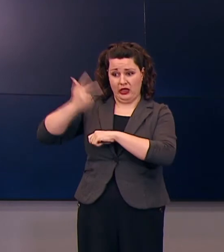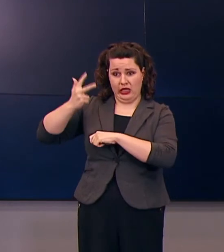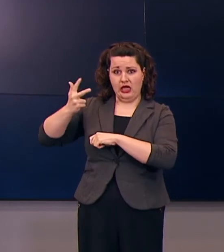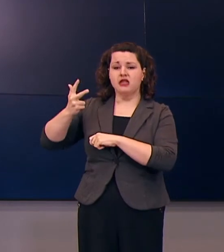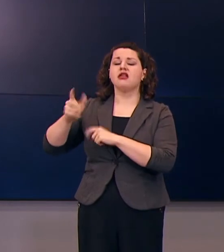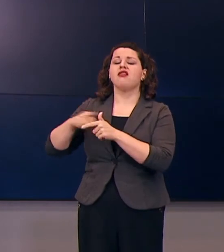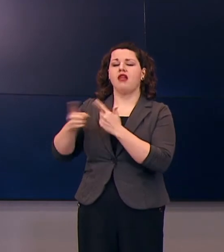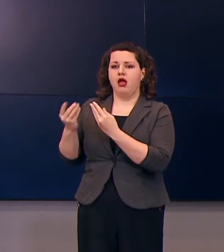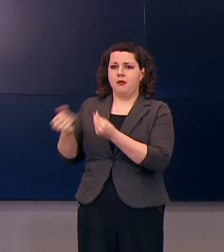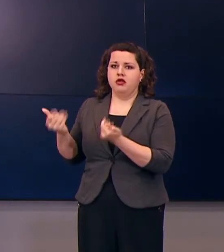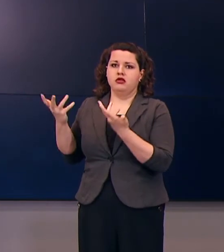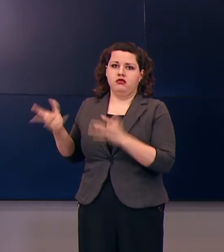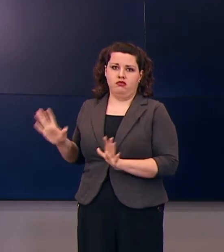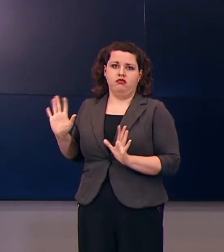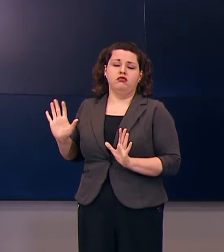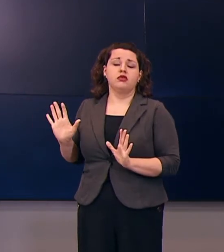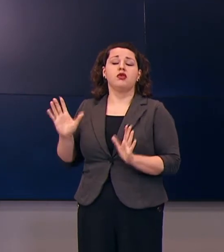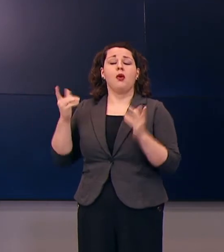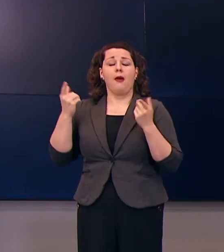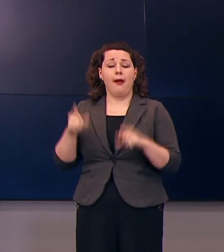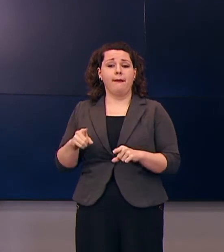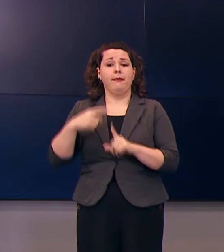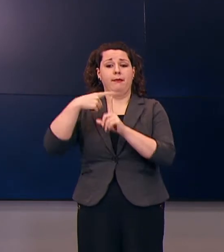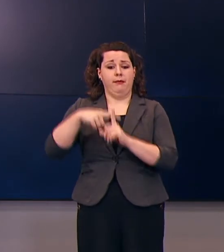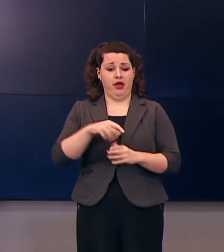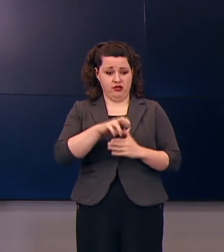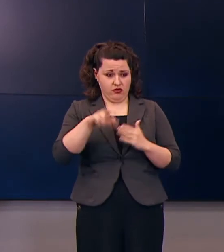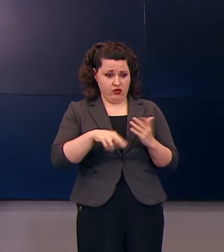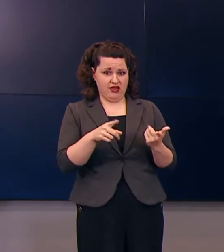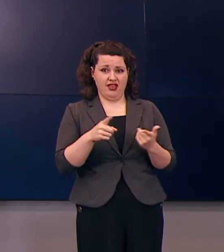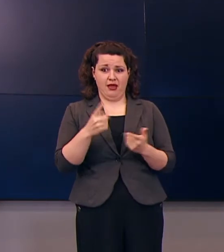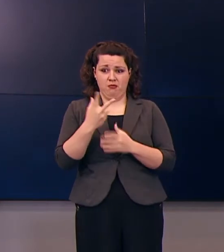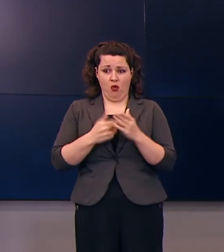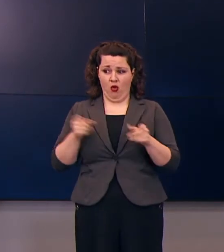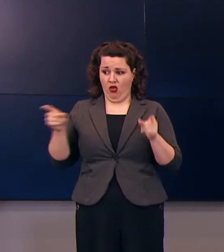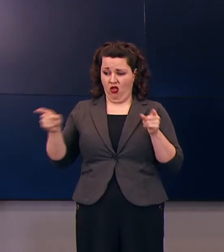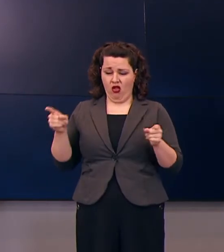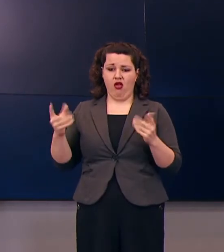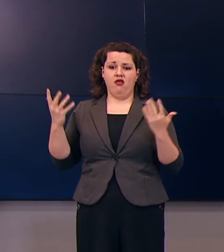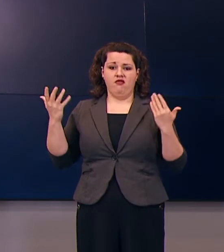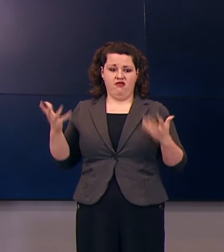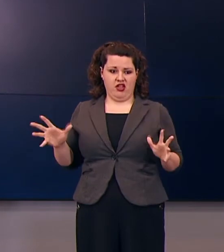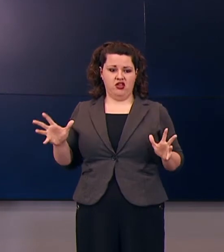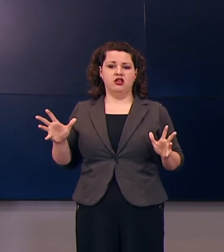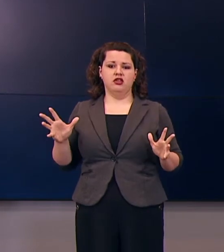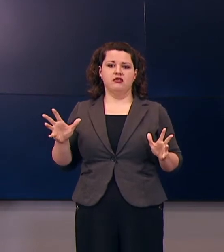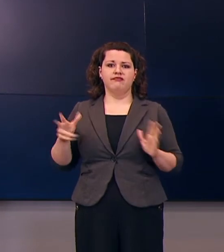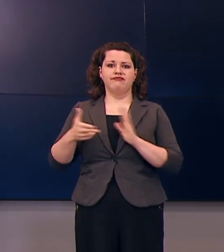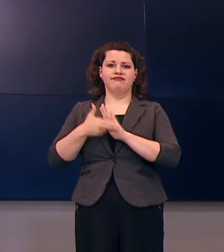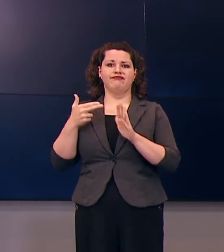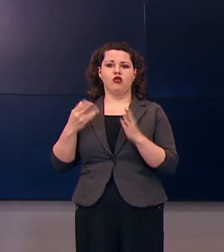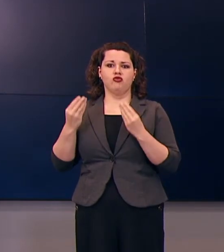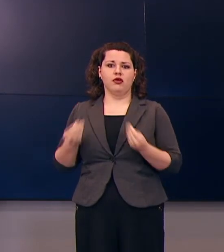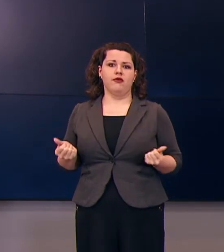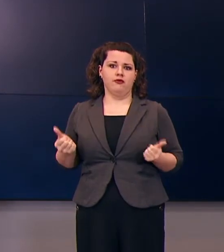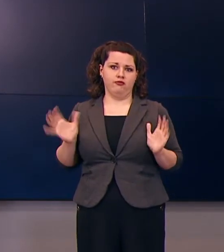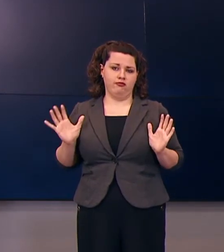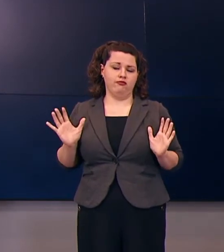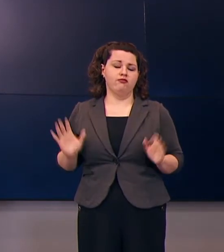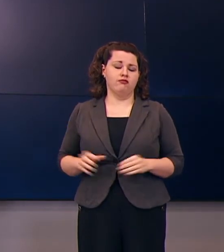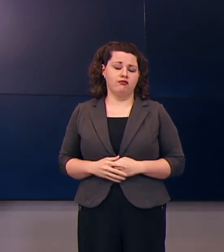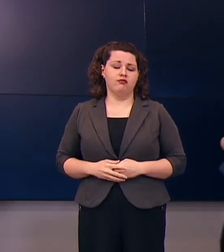so once a positive case meets both of those metrics, then they would be considered recovered in the data that we're reporting.